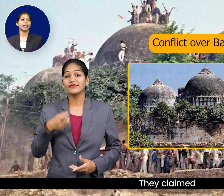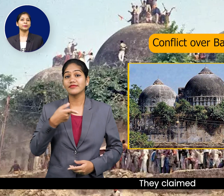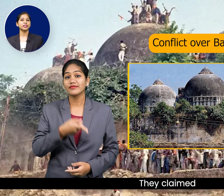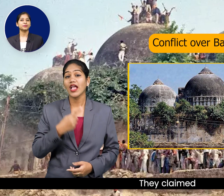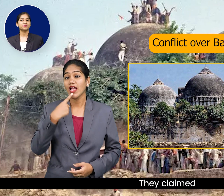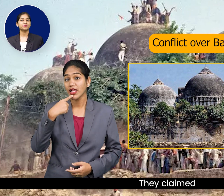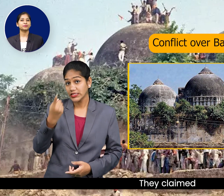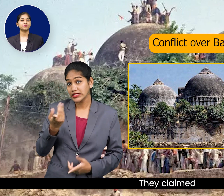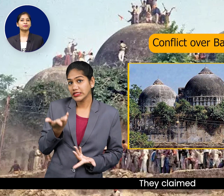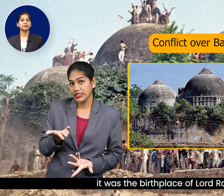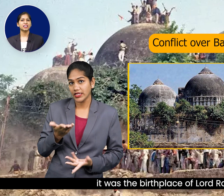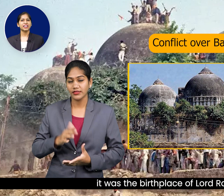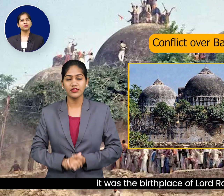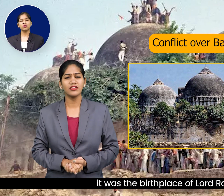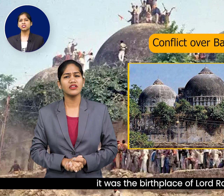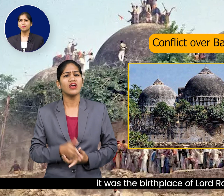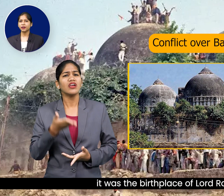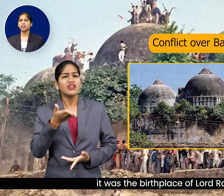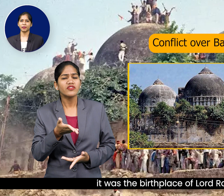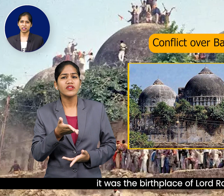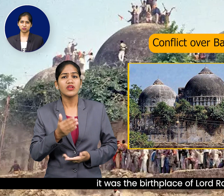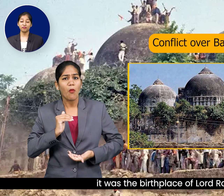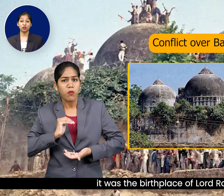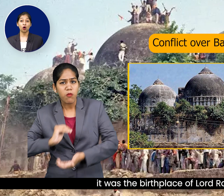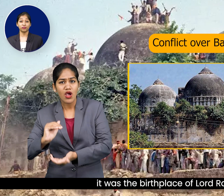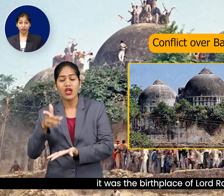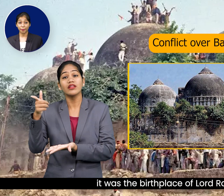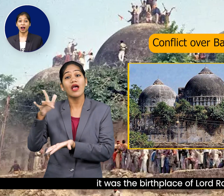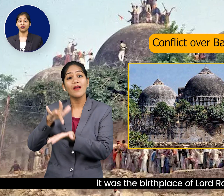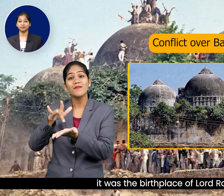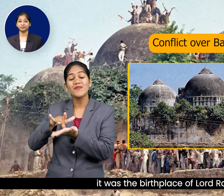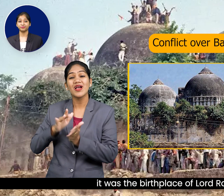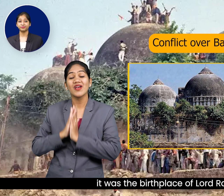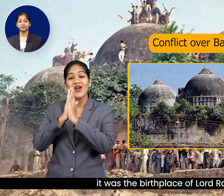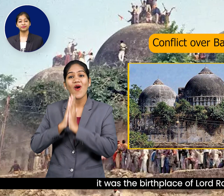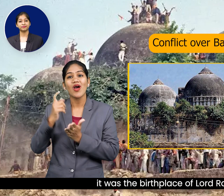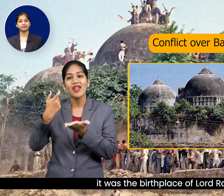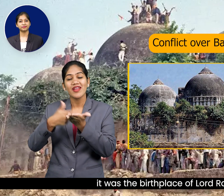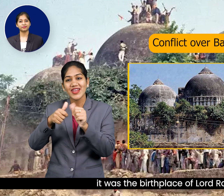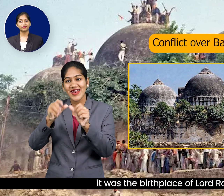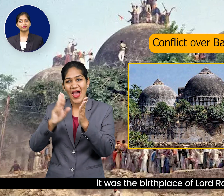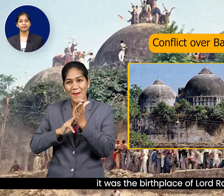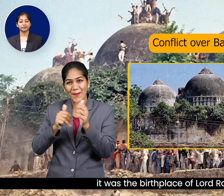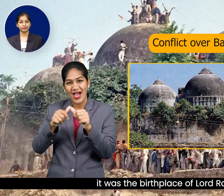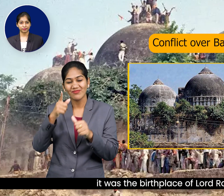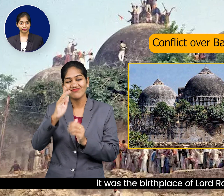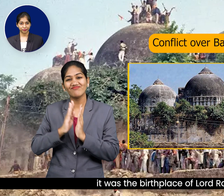They claimed it was the birthplace of Lord Rama,